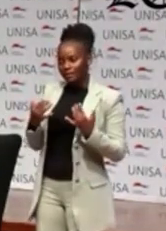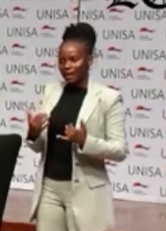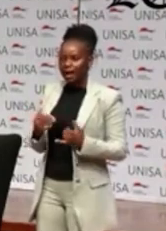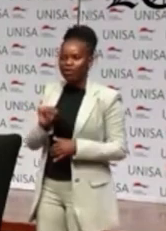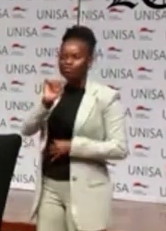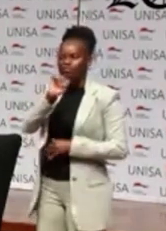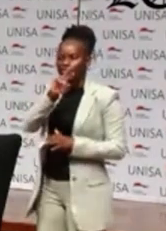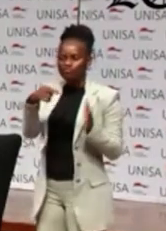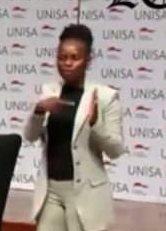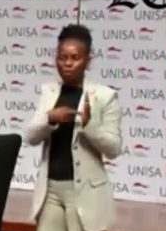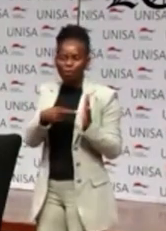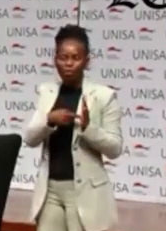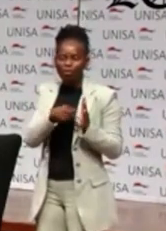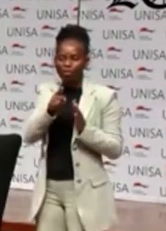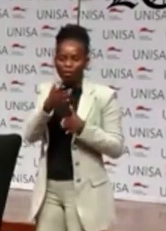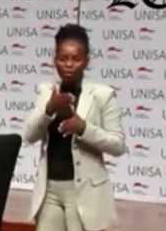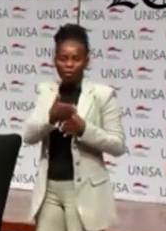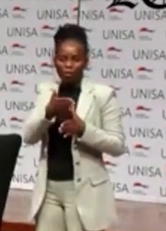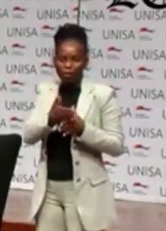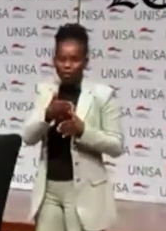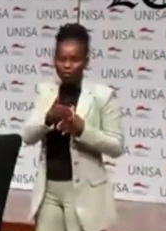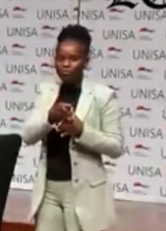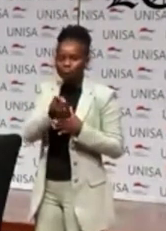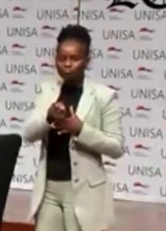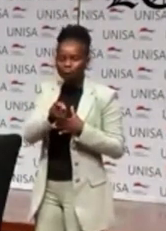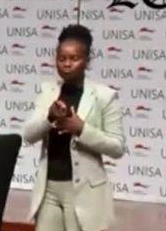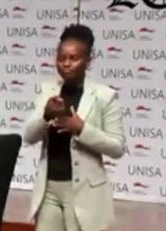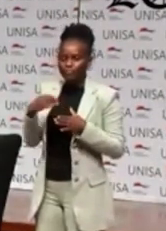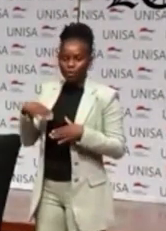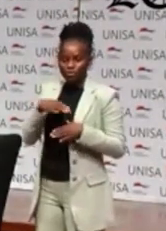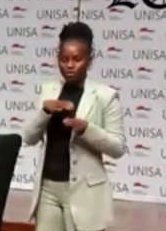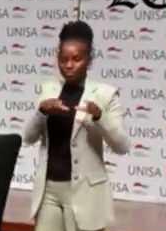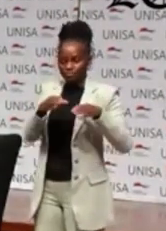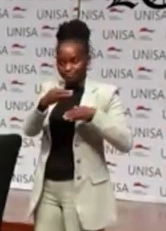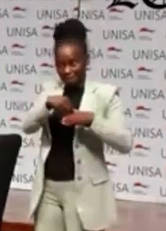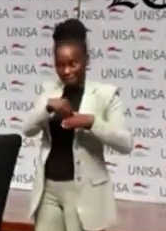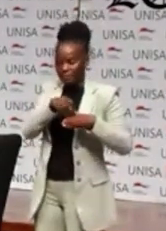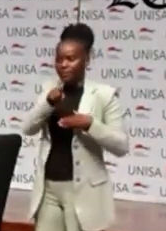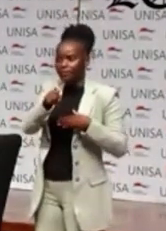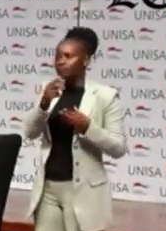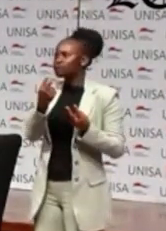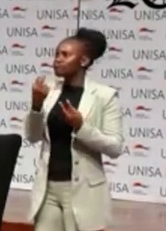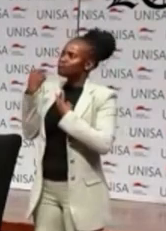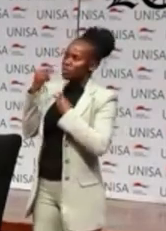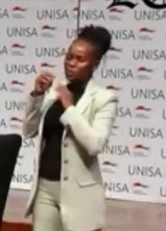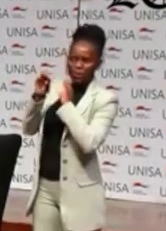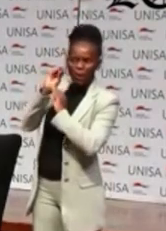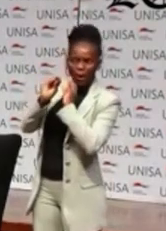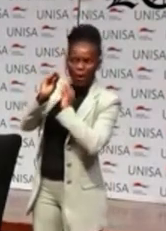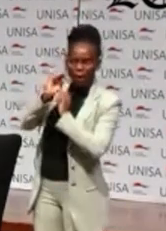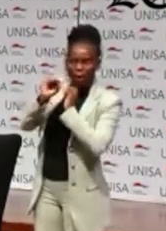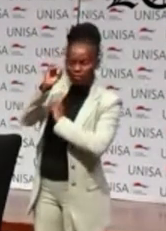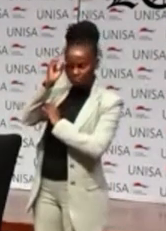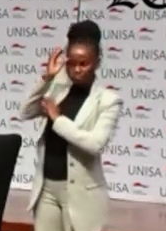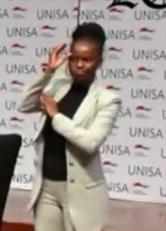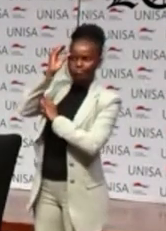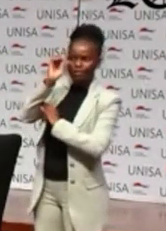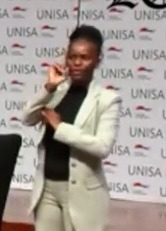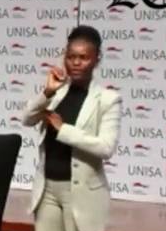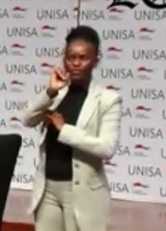in the AU Commission, and also just those lessons that I have been wanting to get a hint